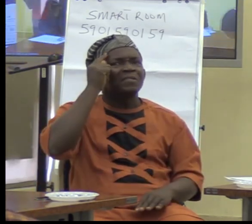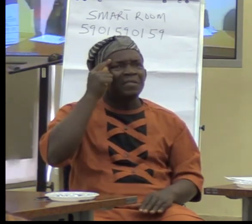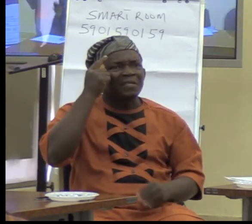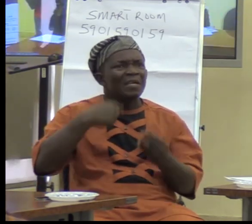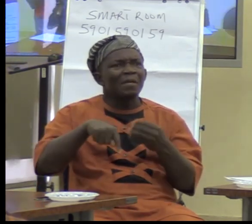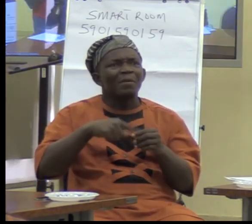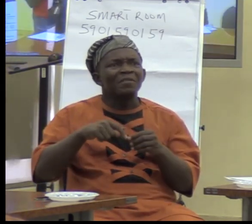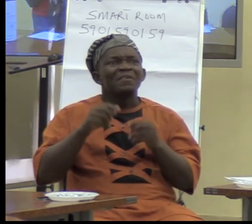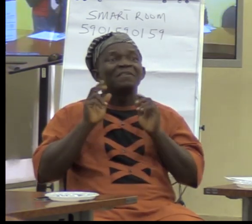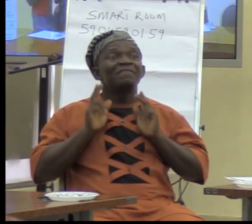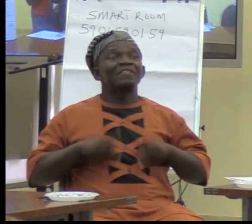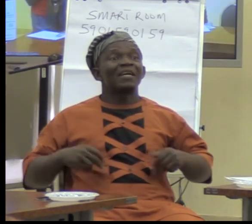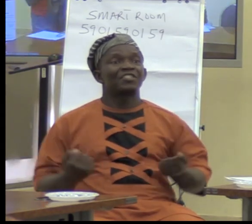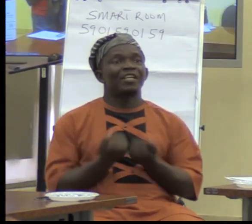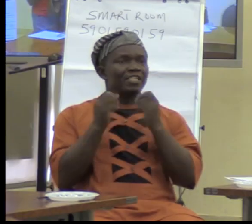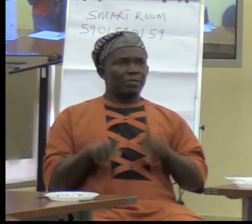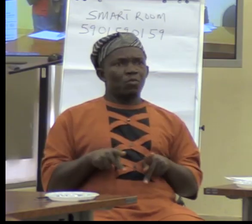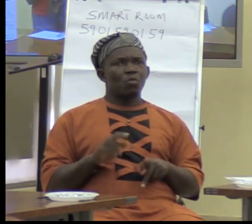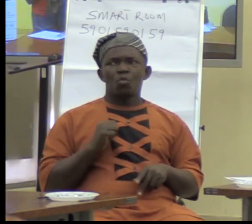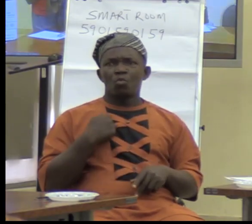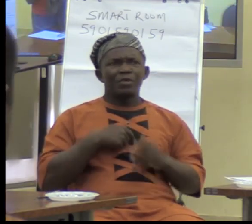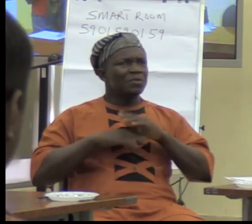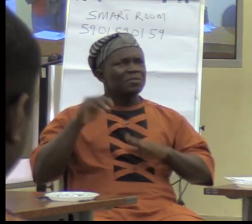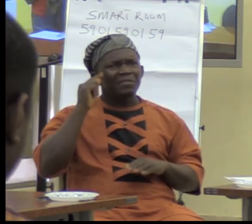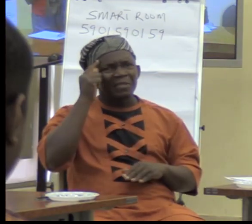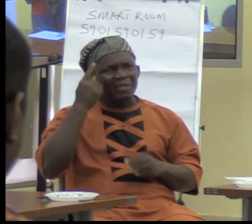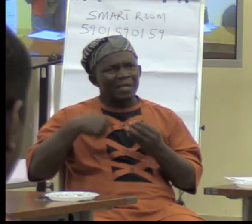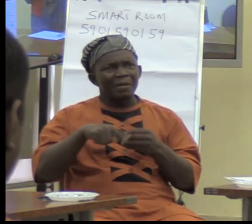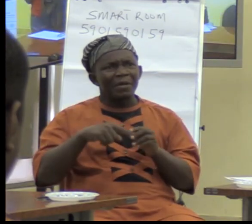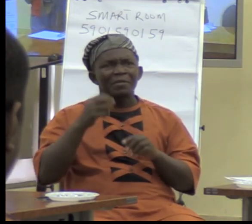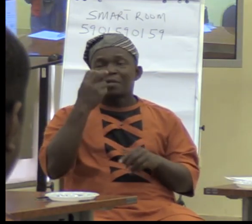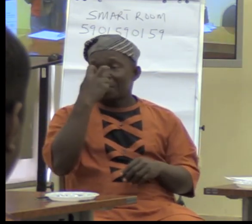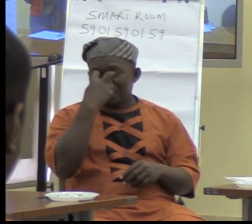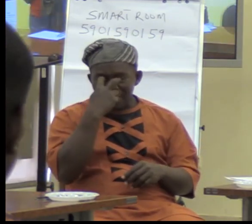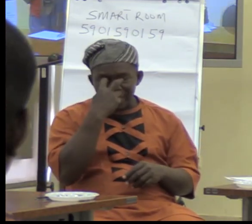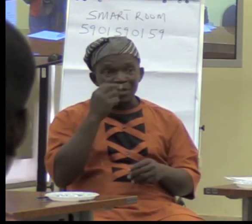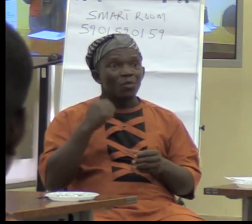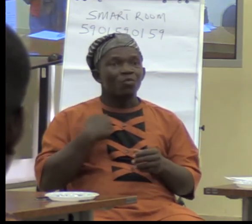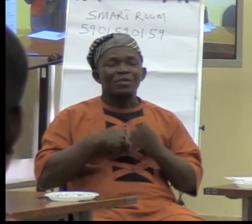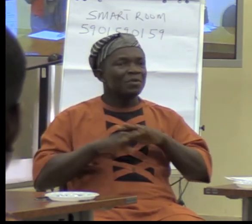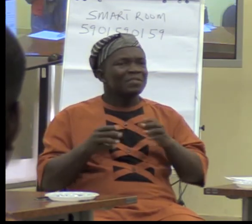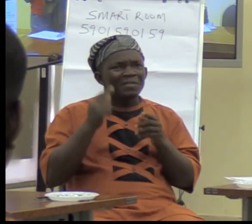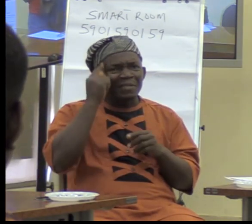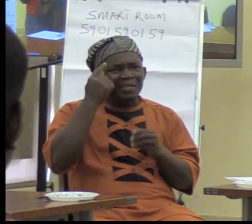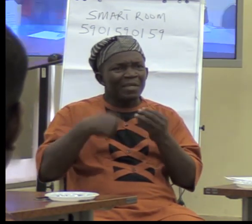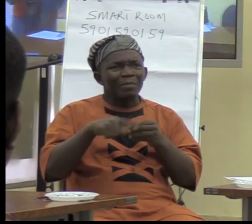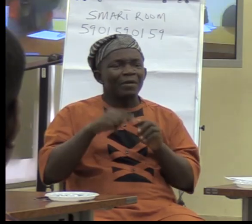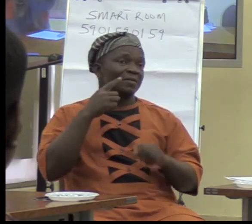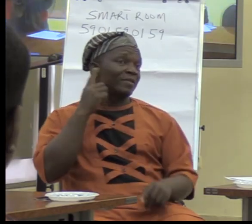with technology. Sometimes technologies are built because the majority can use